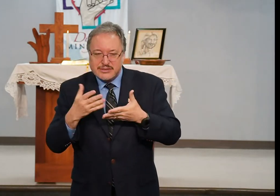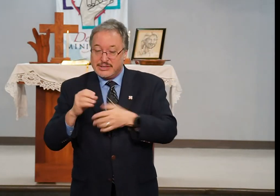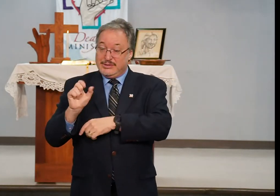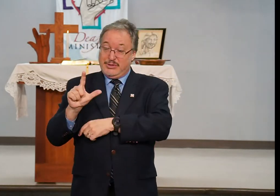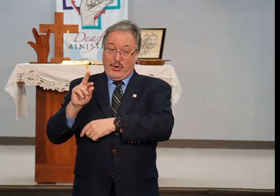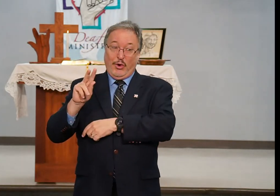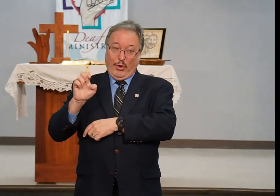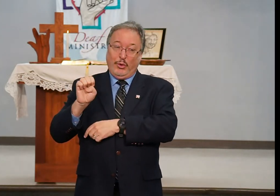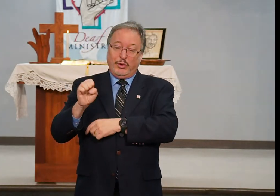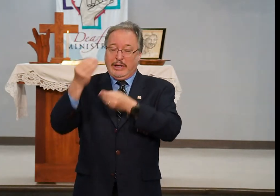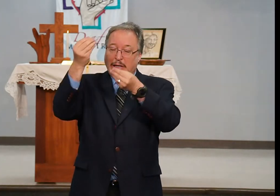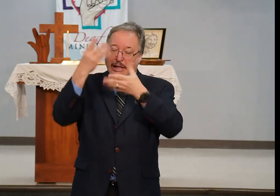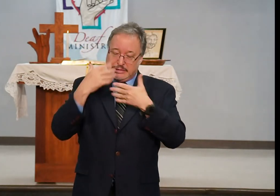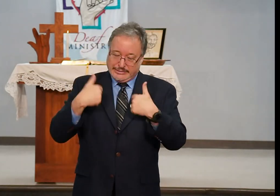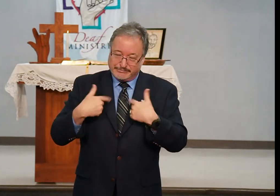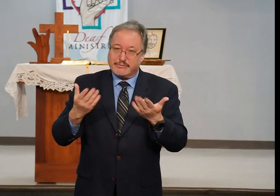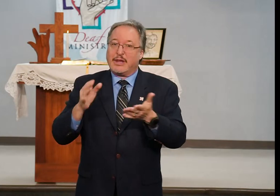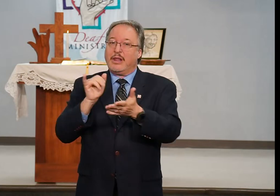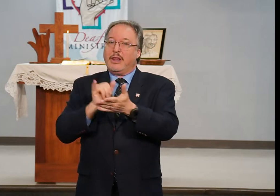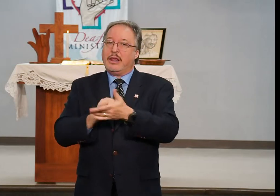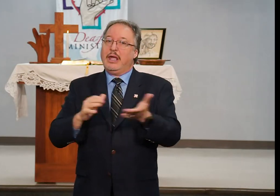The Bible also tells us in Luke